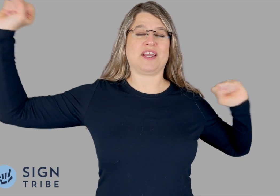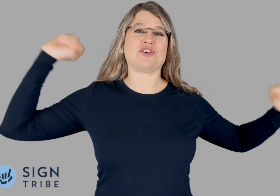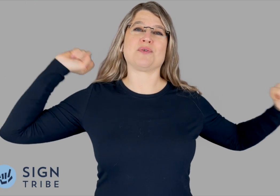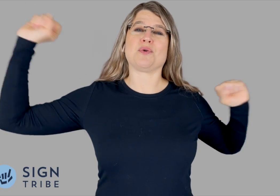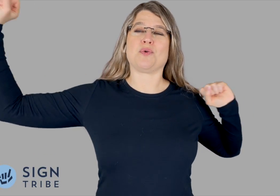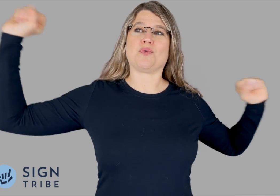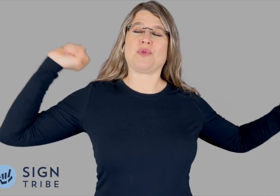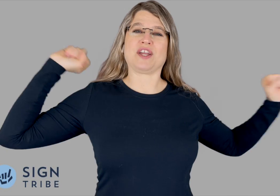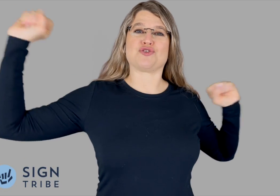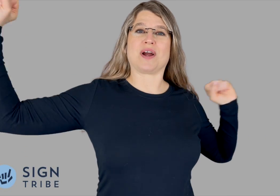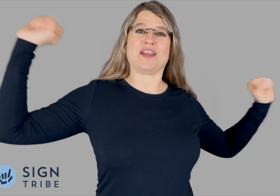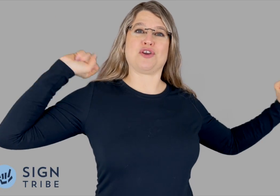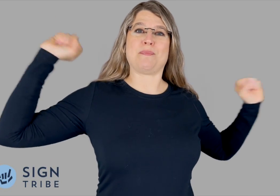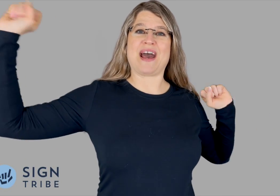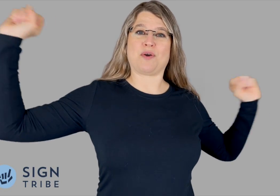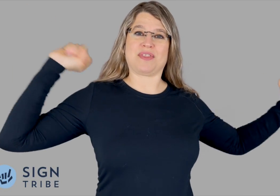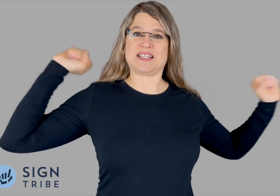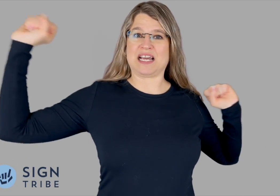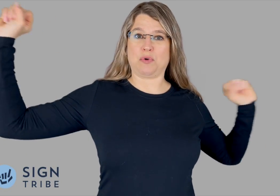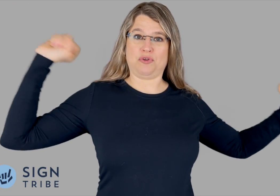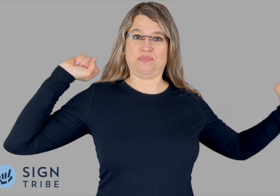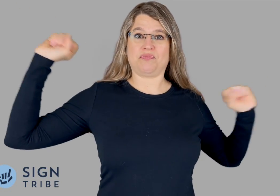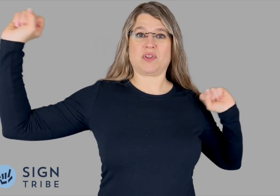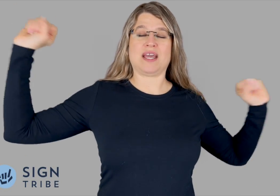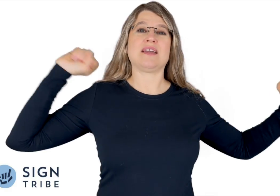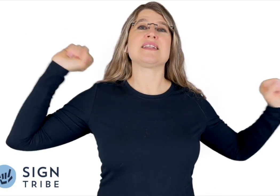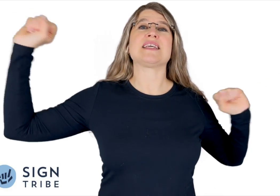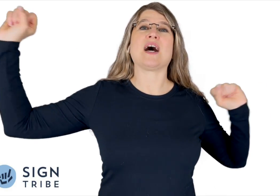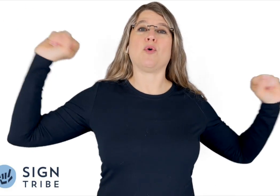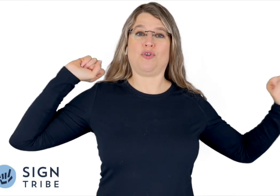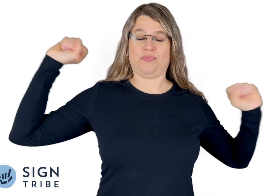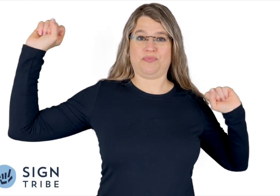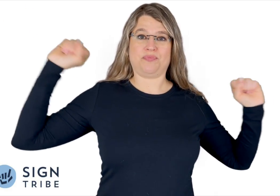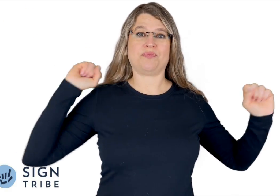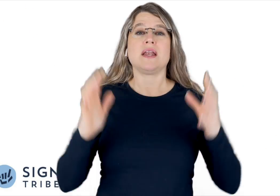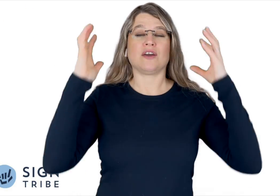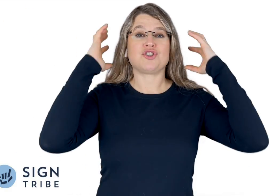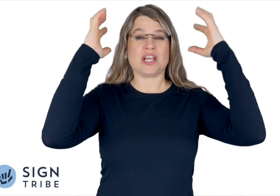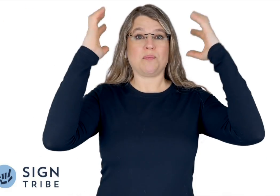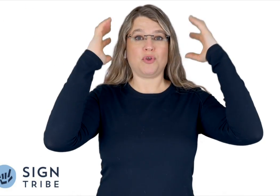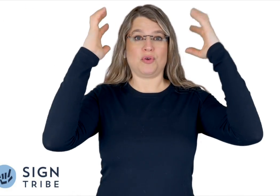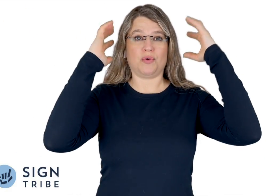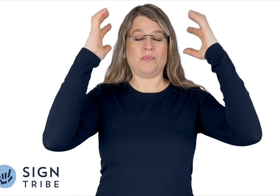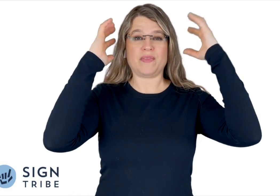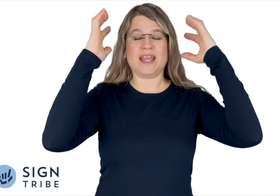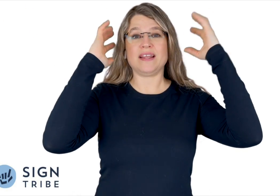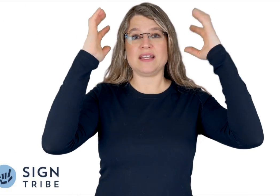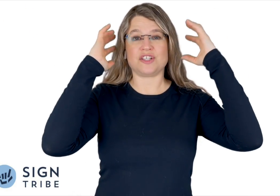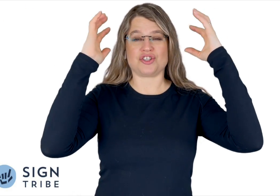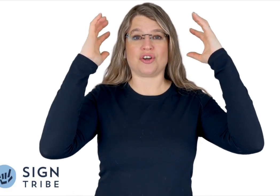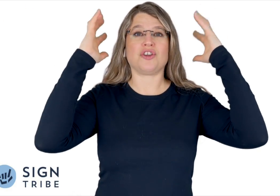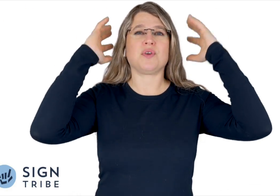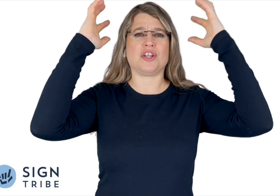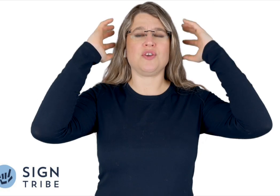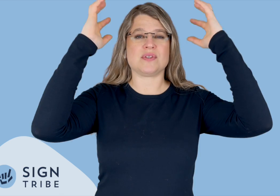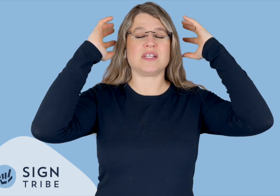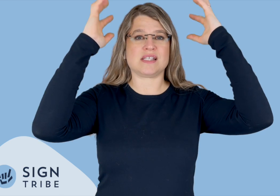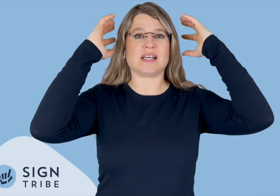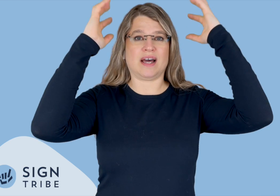you're drying your back with a towel, okay? Towel. Now, shampoo and conditioner, you can use this sign,